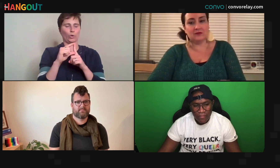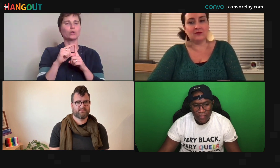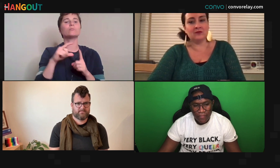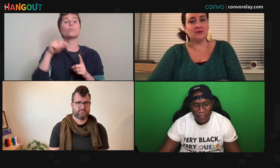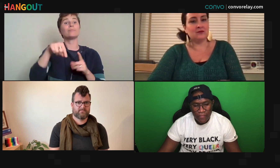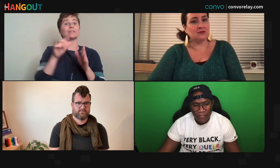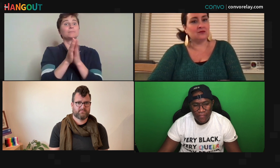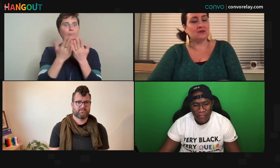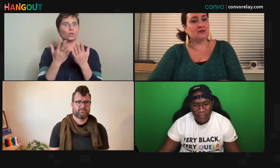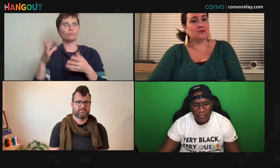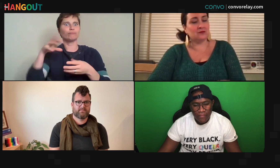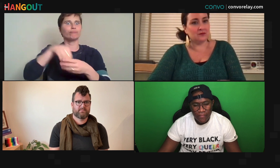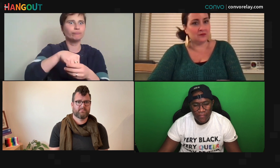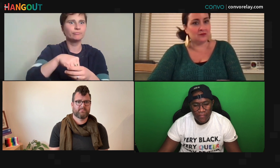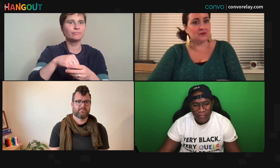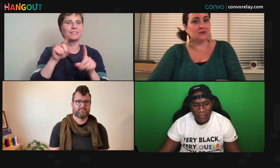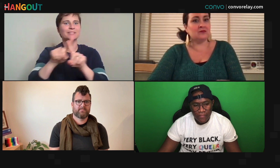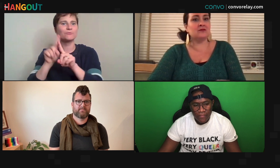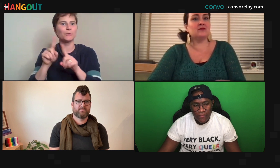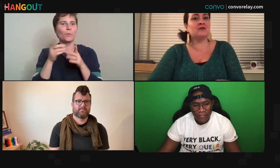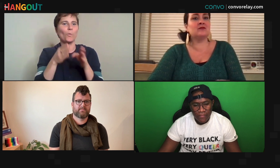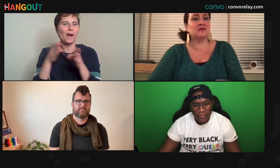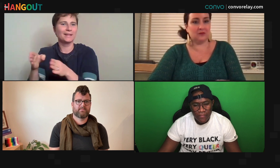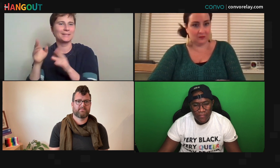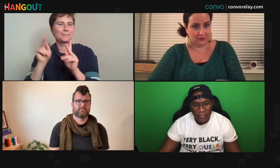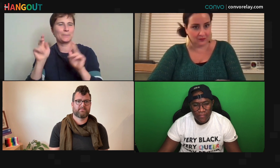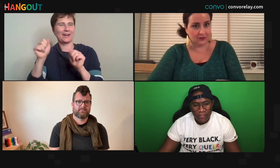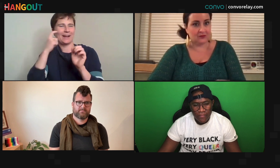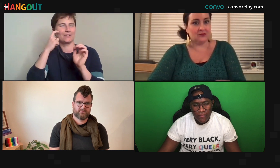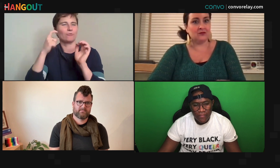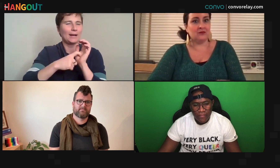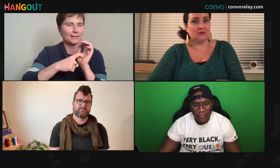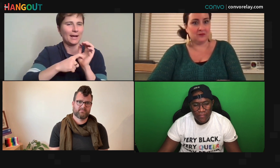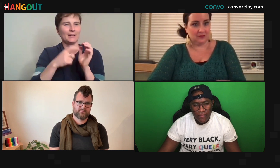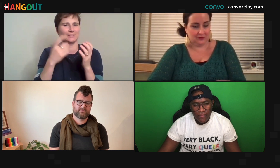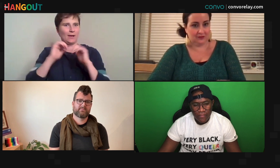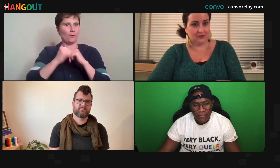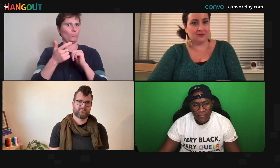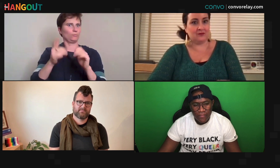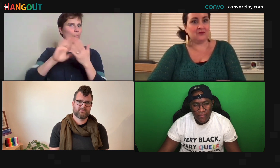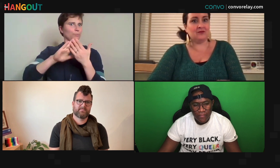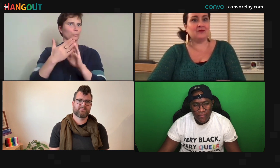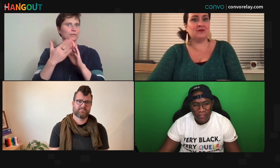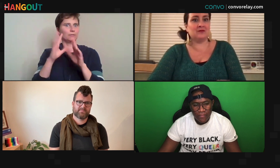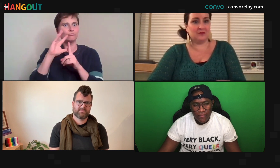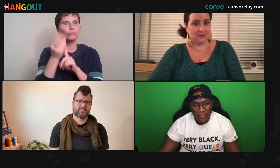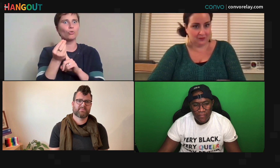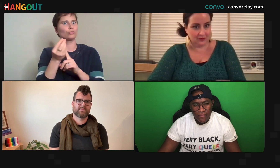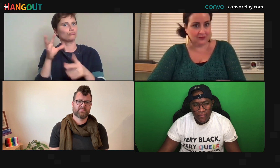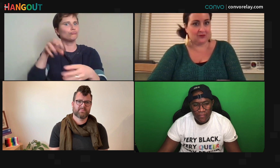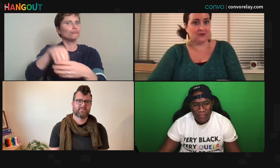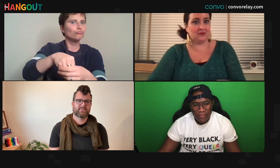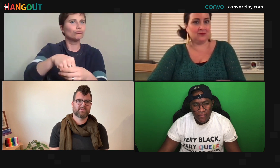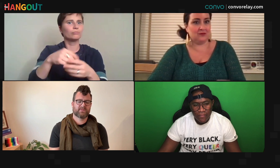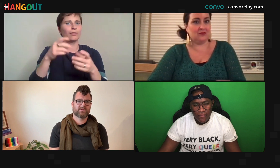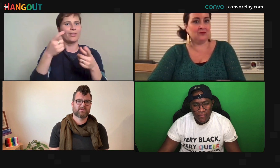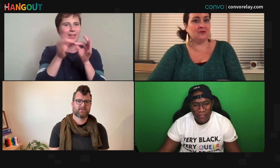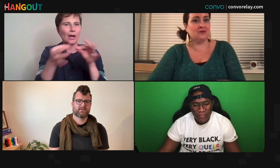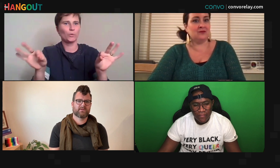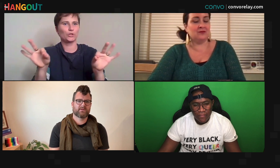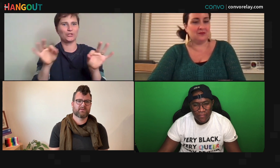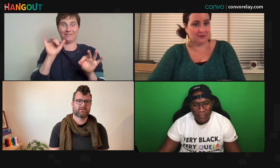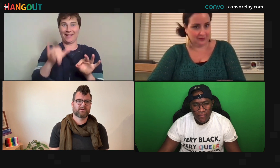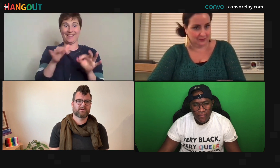deaf culture awareness. They were just words. This book includes different ways people can identify